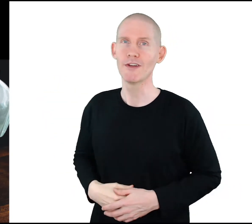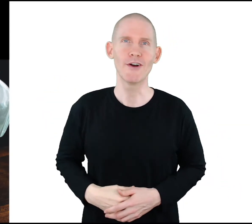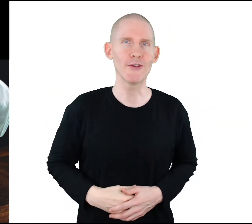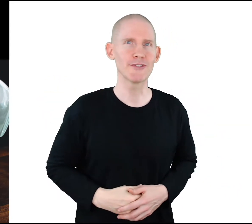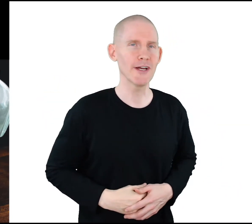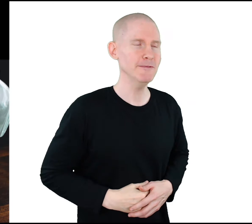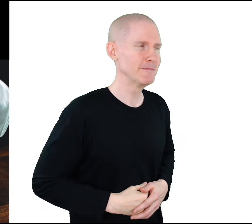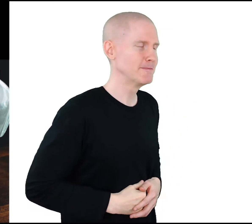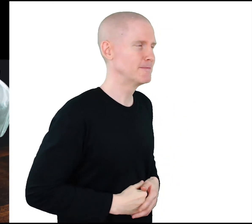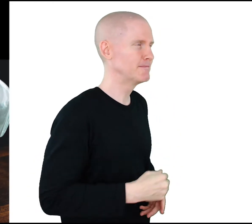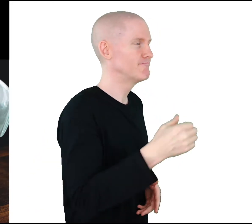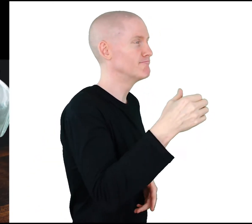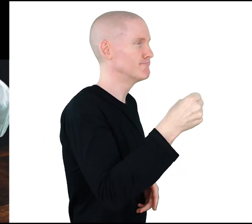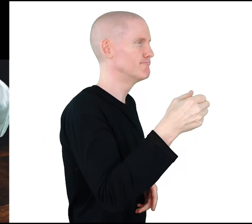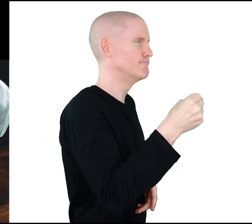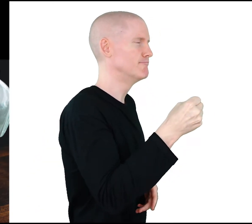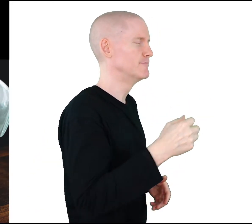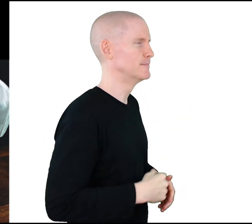Other side.